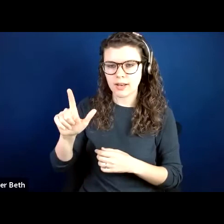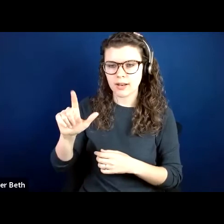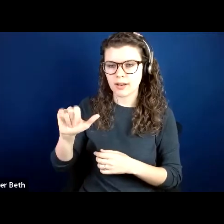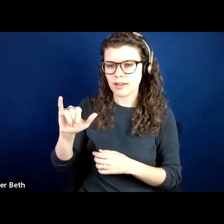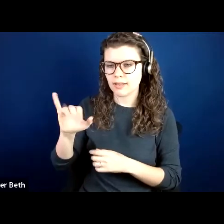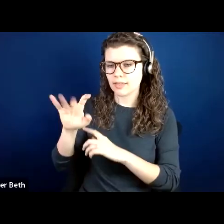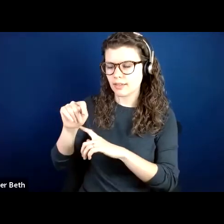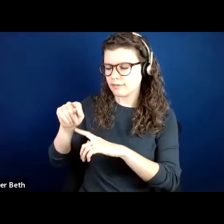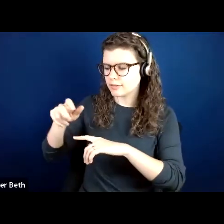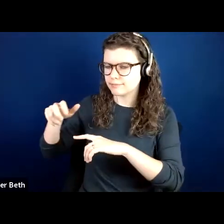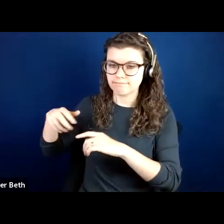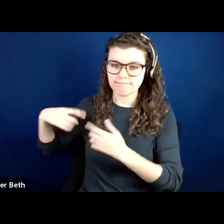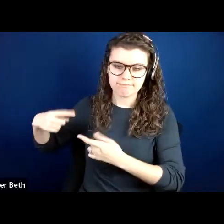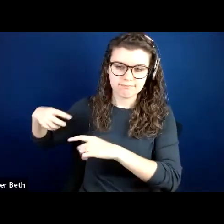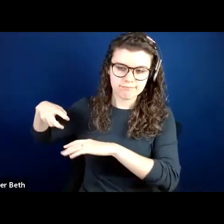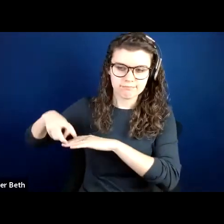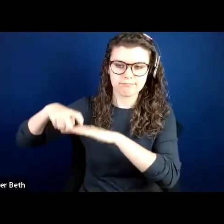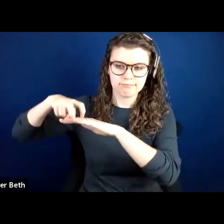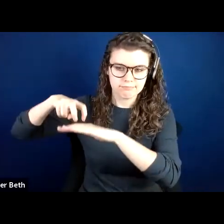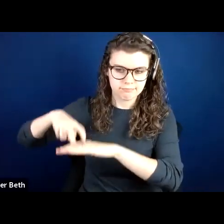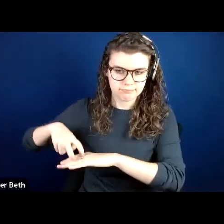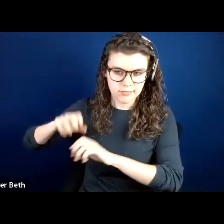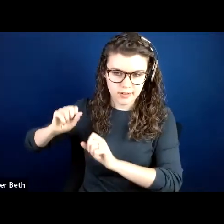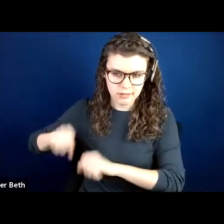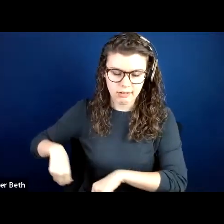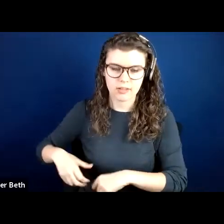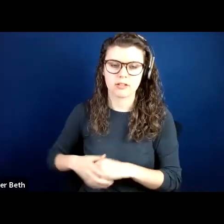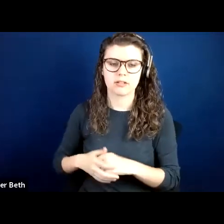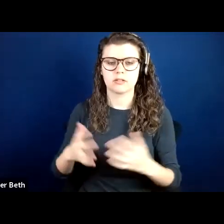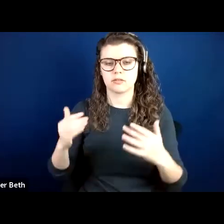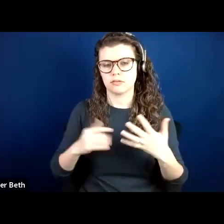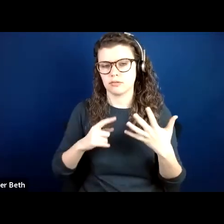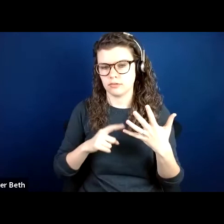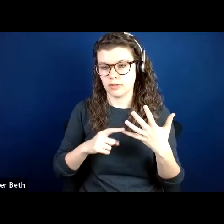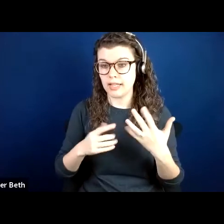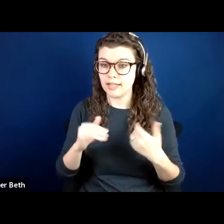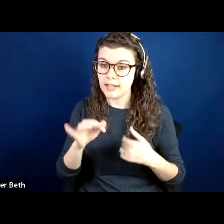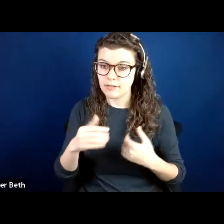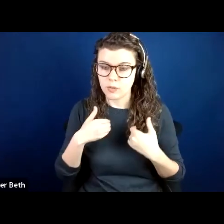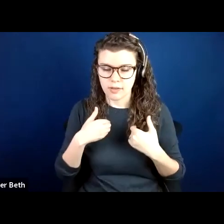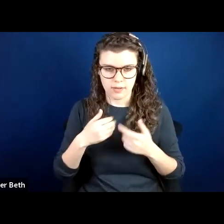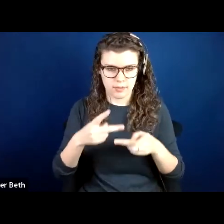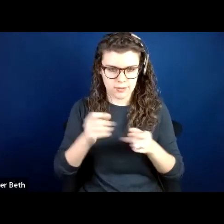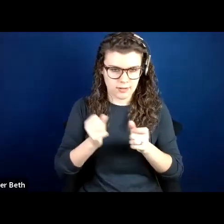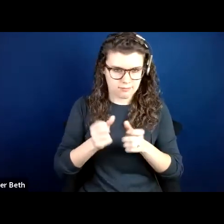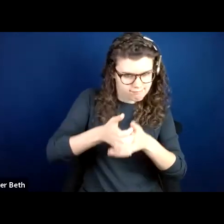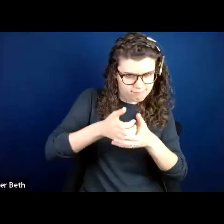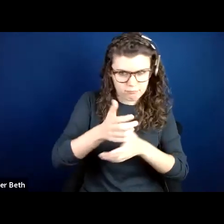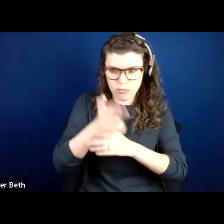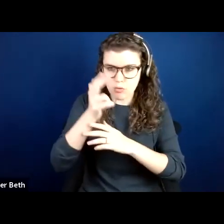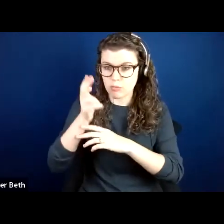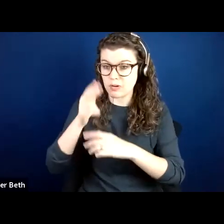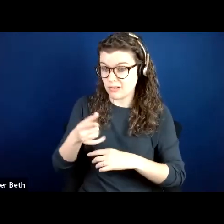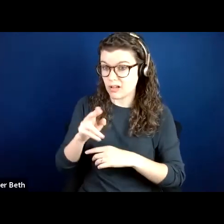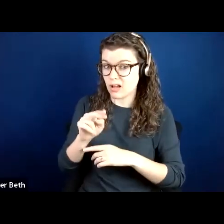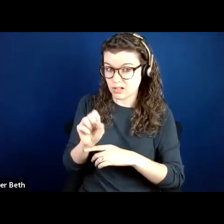entry. And shooting facilities with firing positions. So if there's a shooting facility, they're required to have an accessible route to